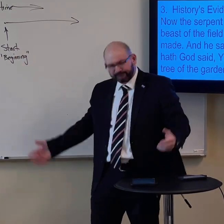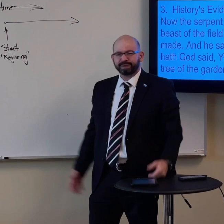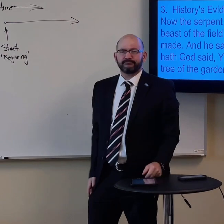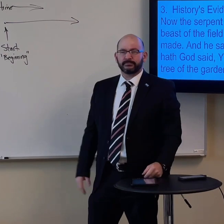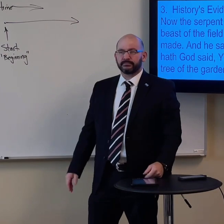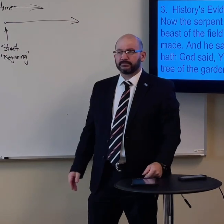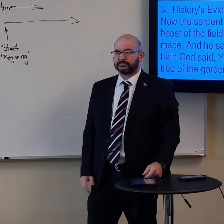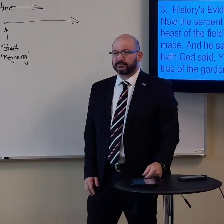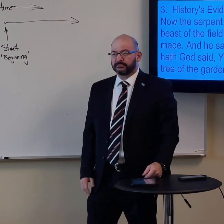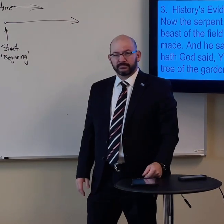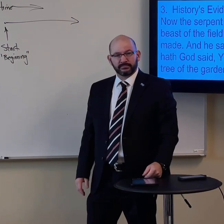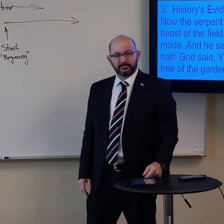way of life.